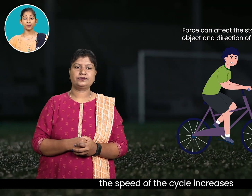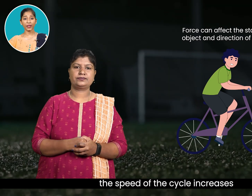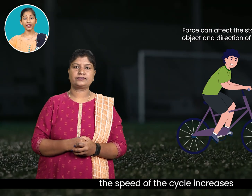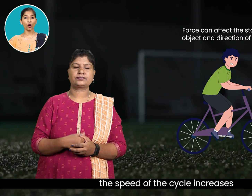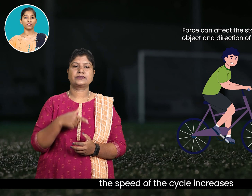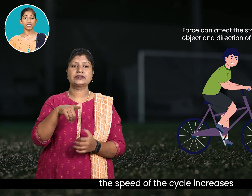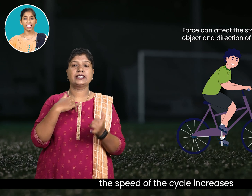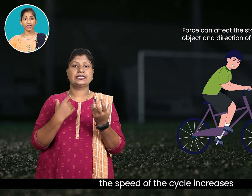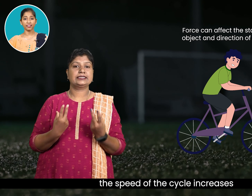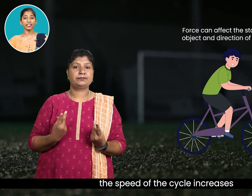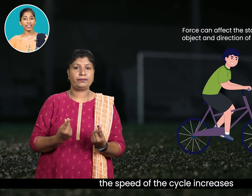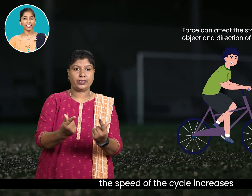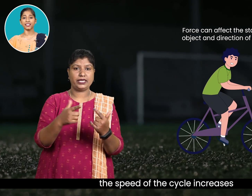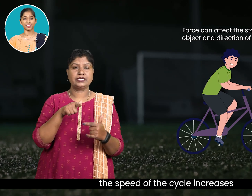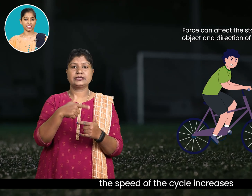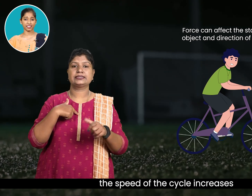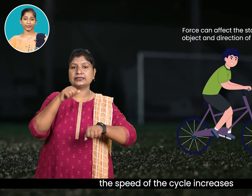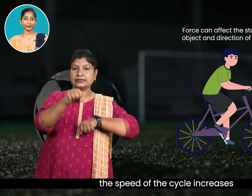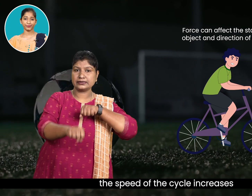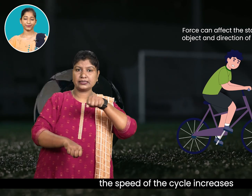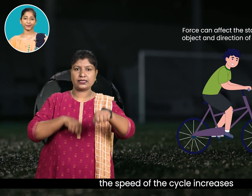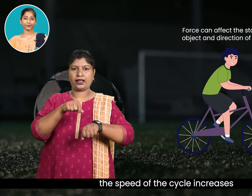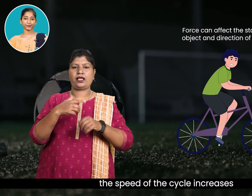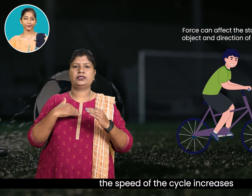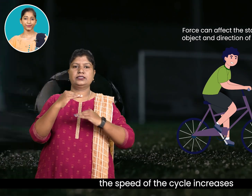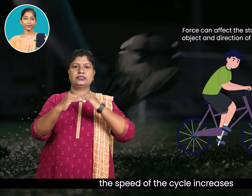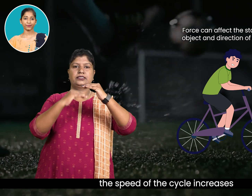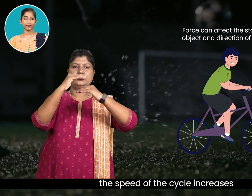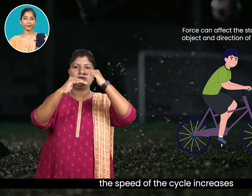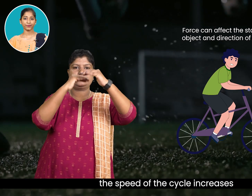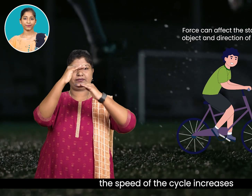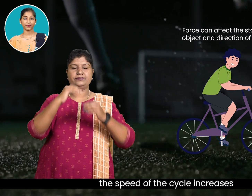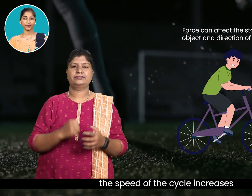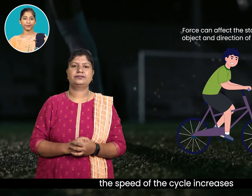the speed of the cycle increases.